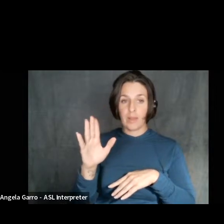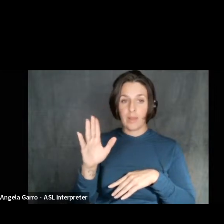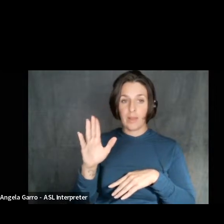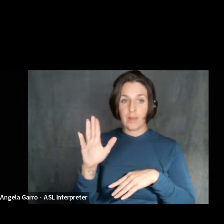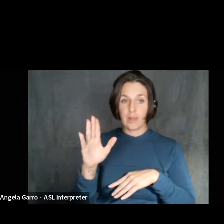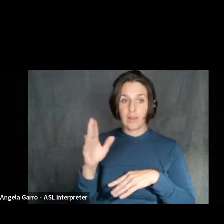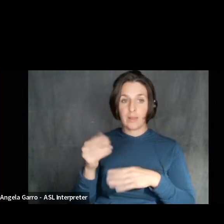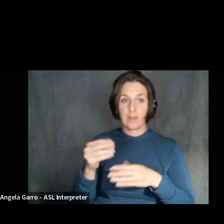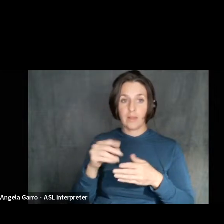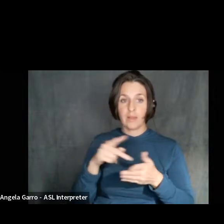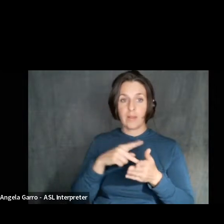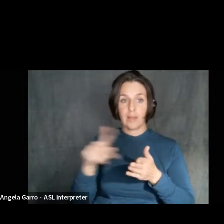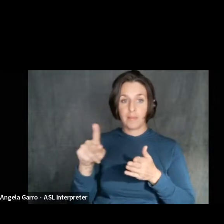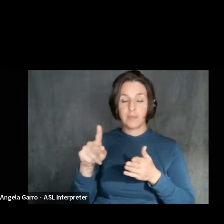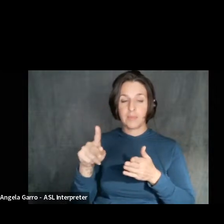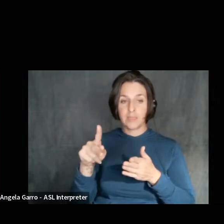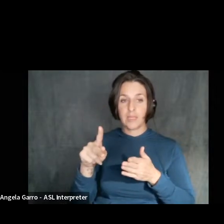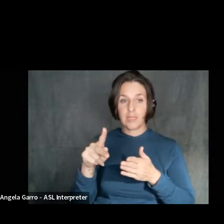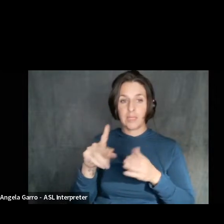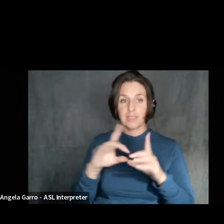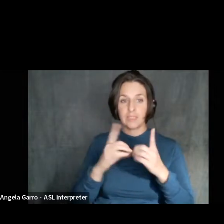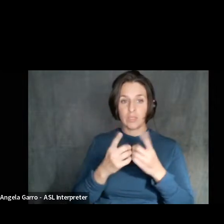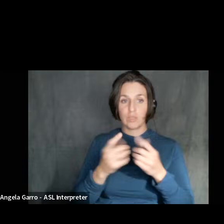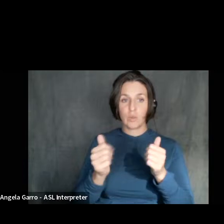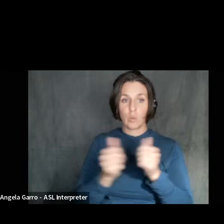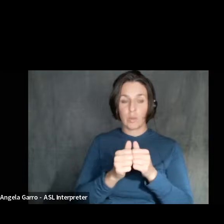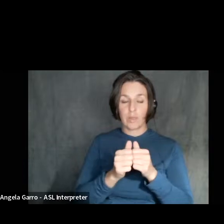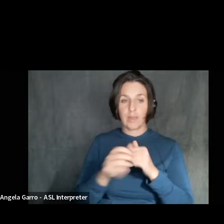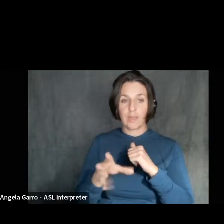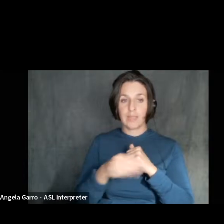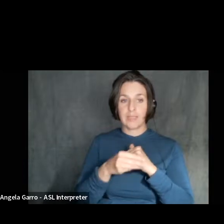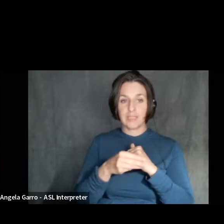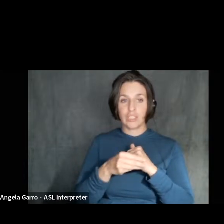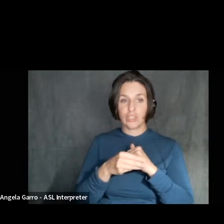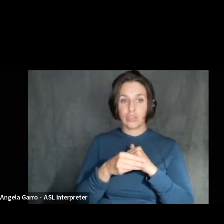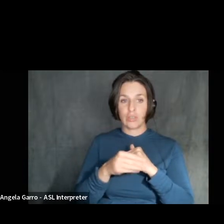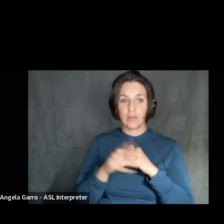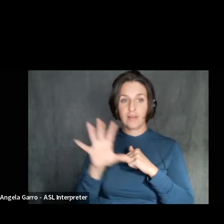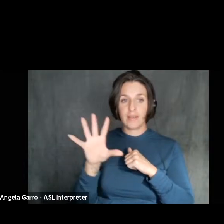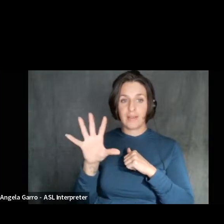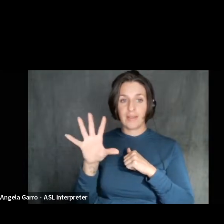compensate the district with a additional $50,000